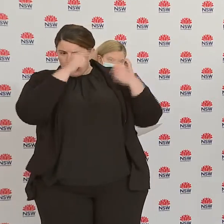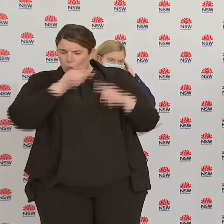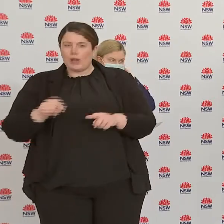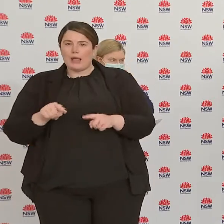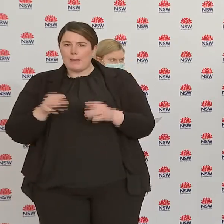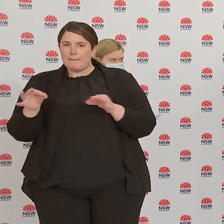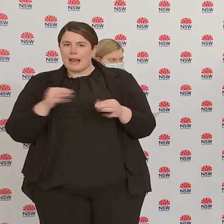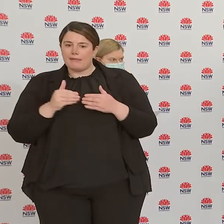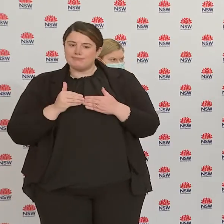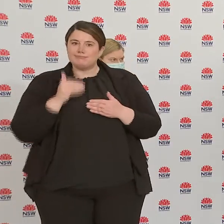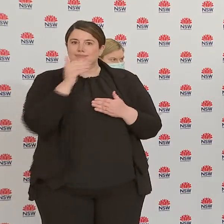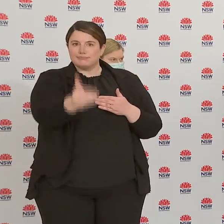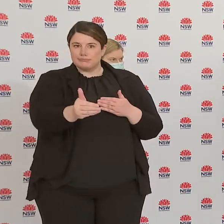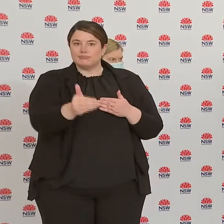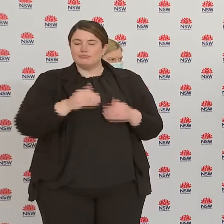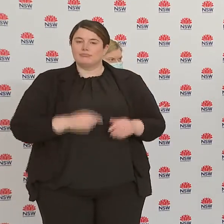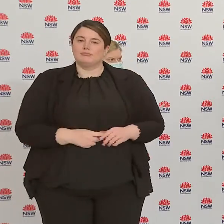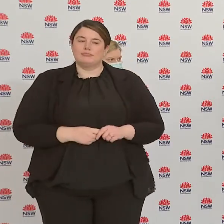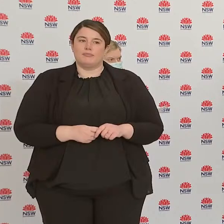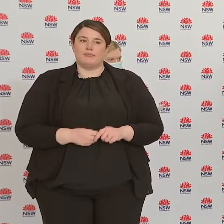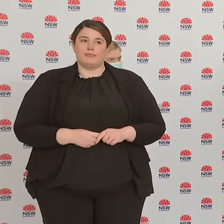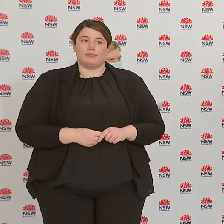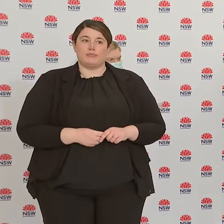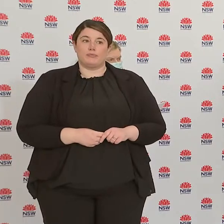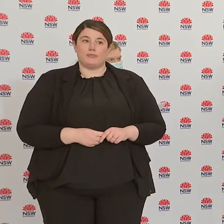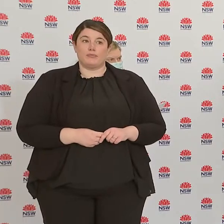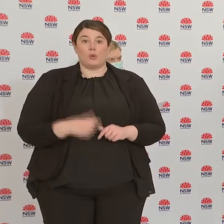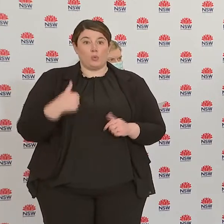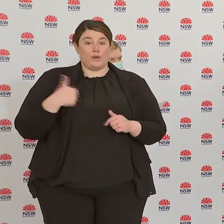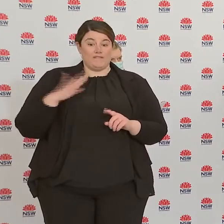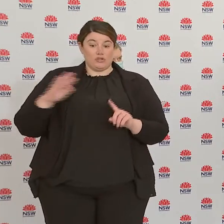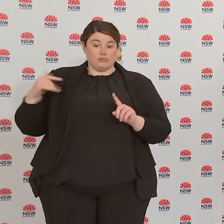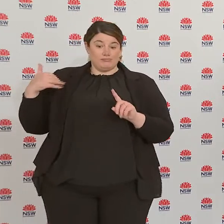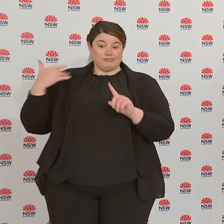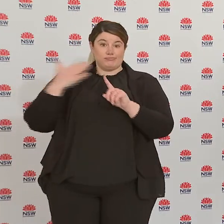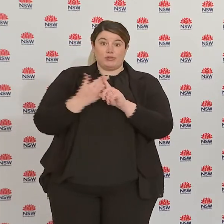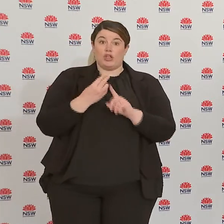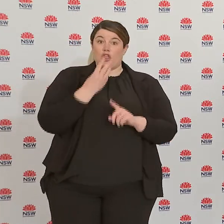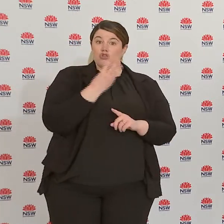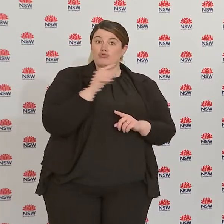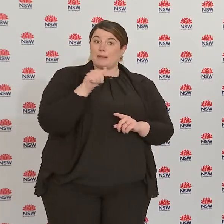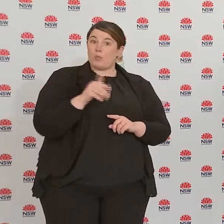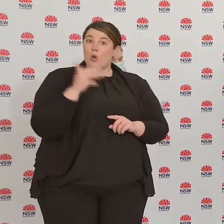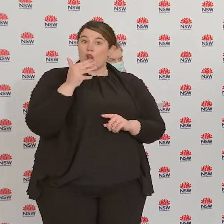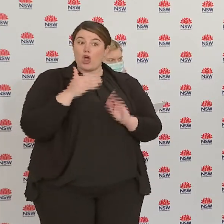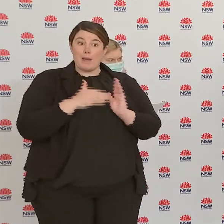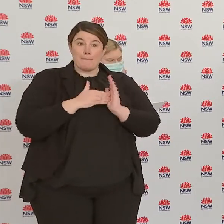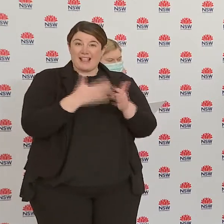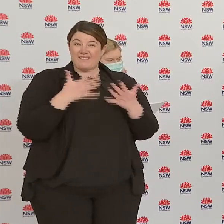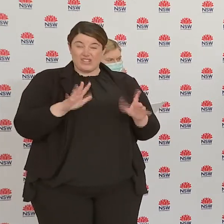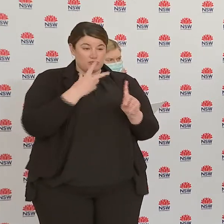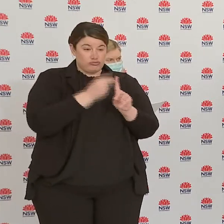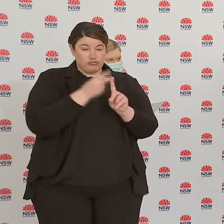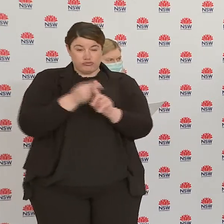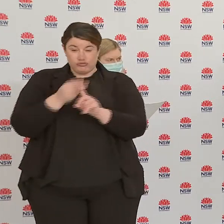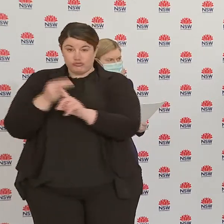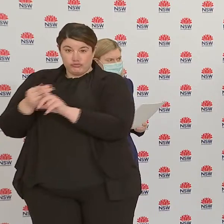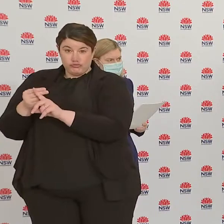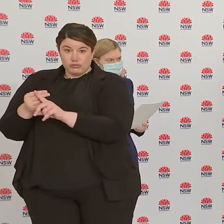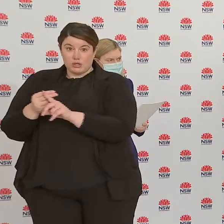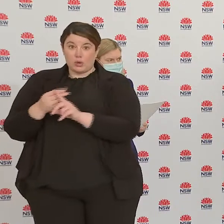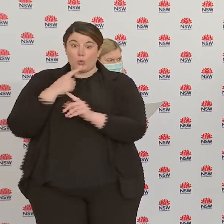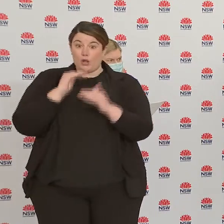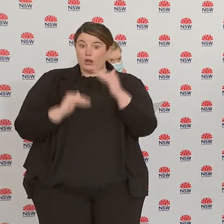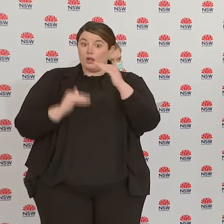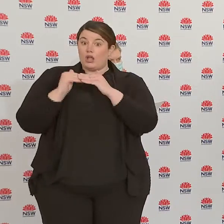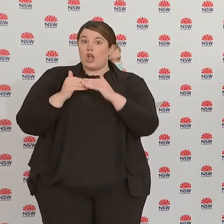New South Wales has about 3.9 million jabs we've administered. So we're getting close to that 4 million number. And we know that once we get to 9.2